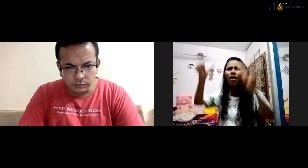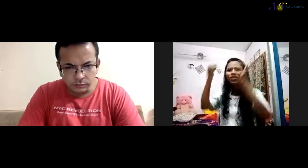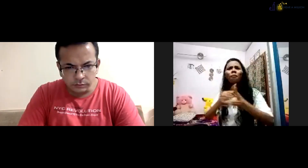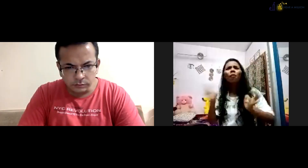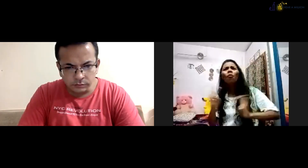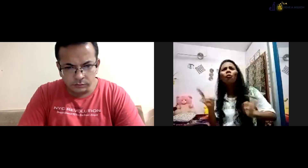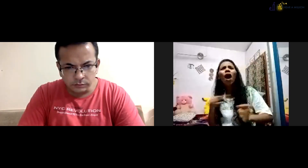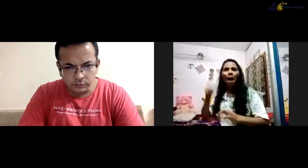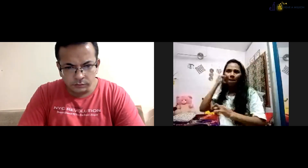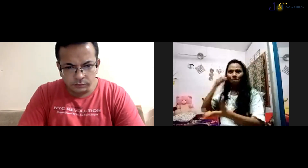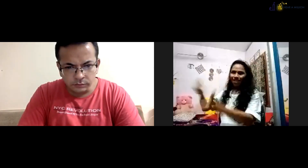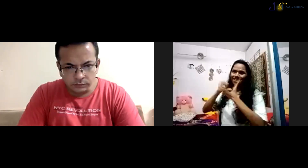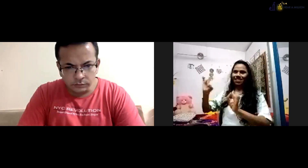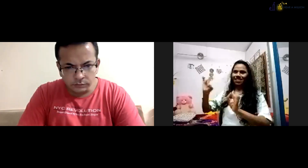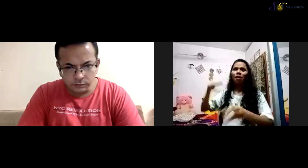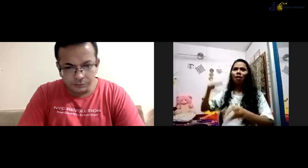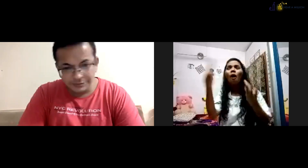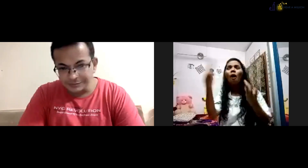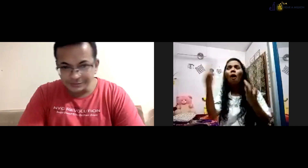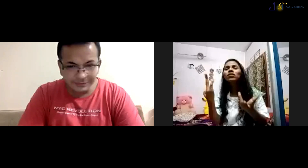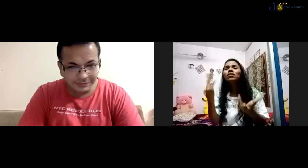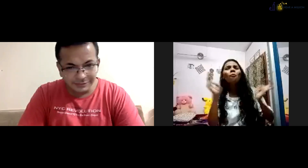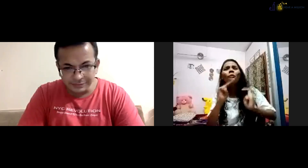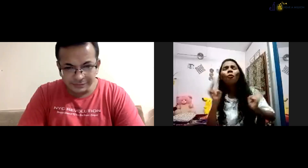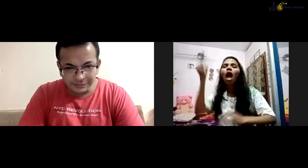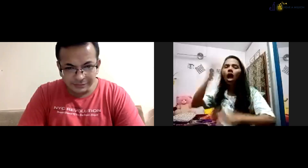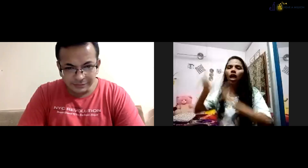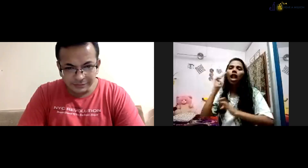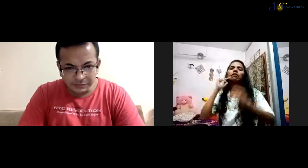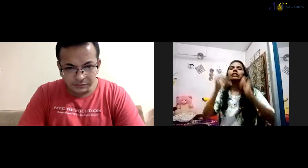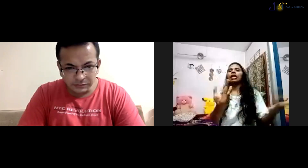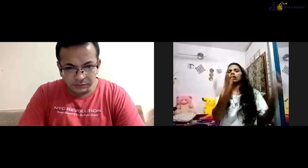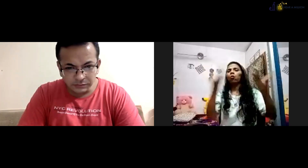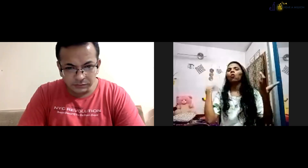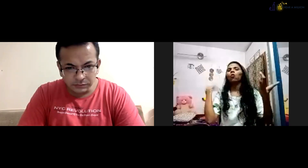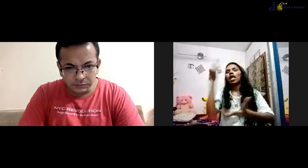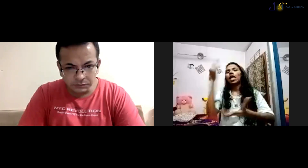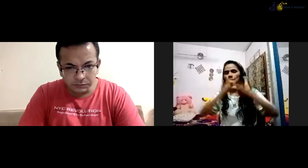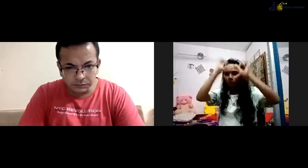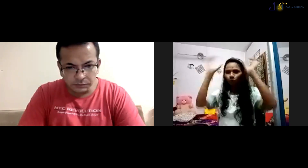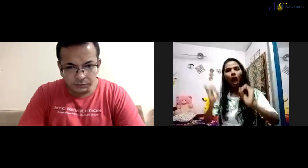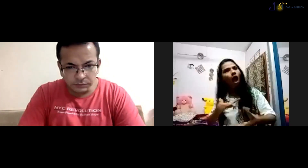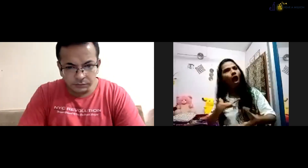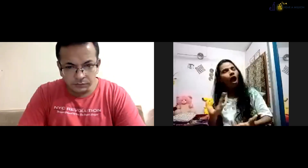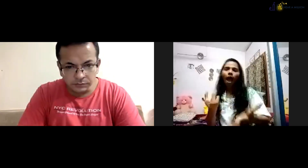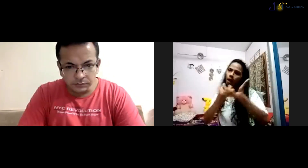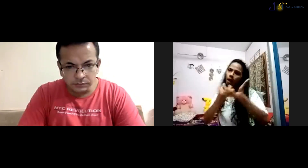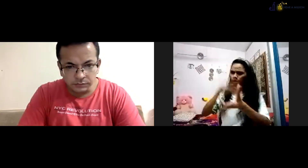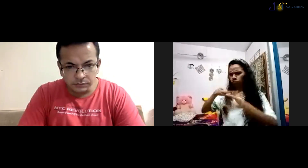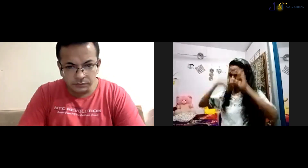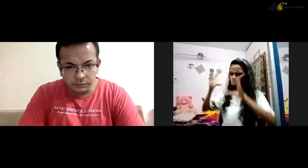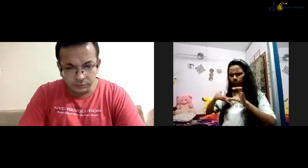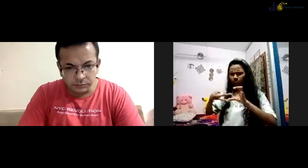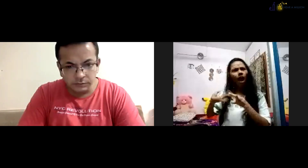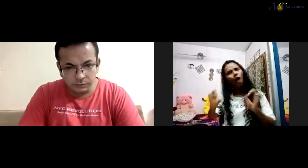surviving my life with happy moments, and my parents were supporting. But who will help me? All the things. But I have the